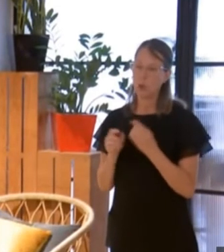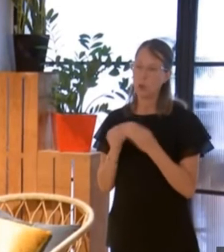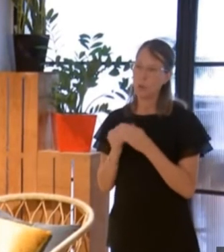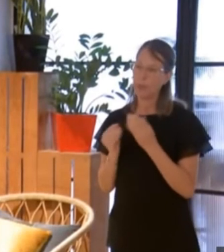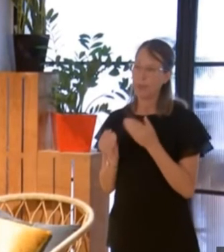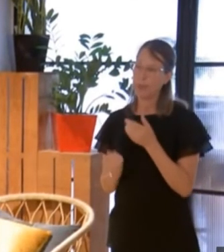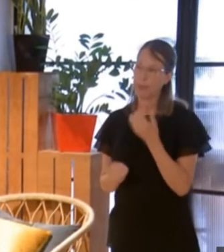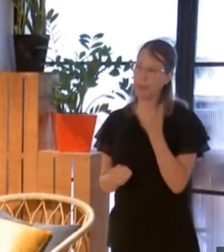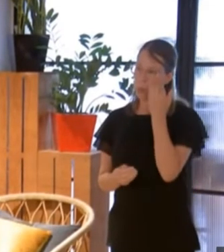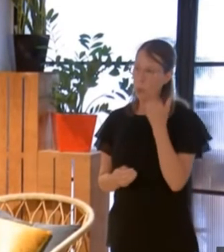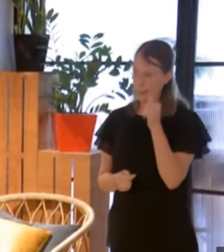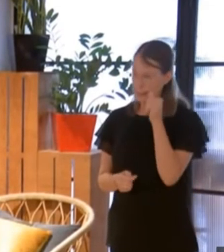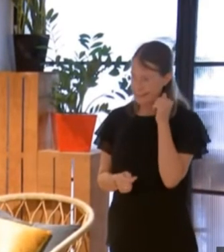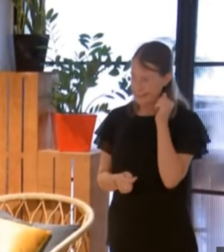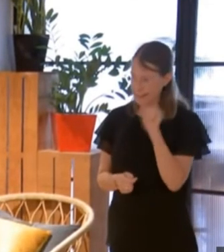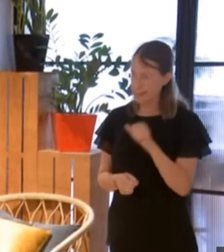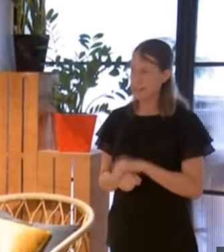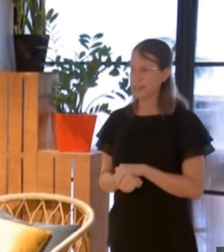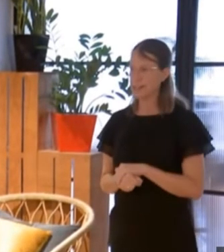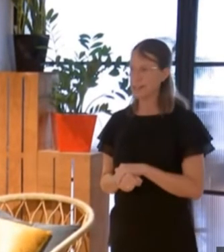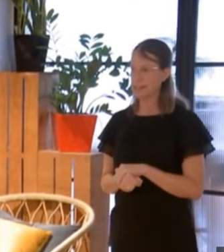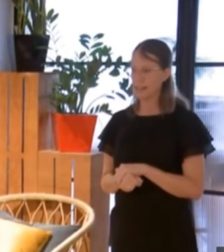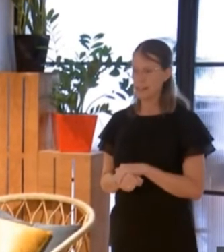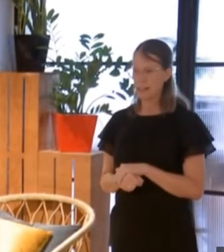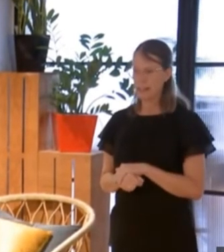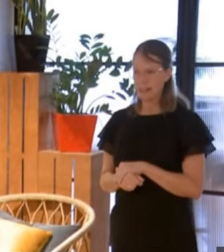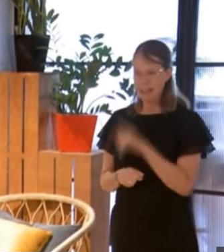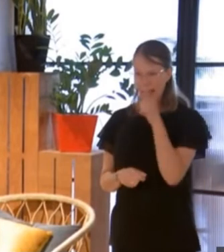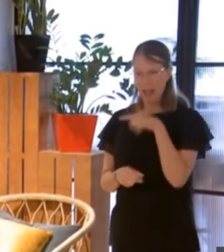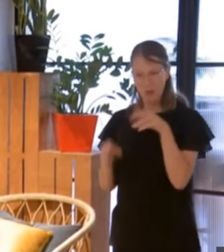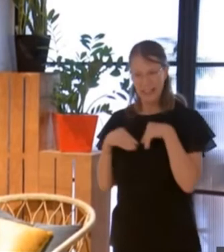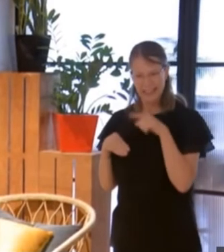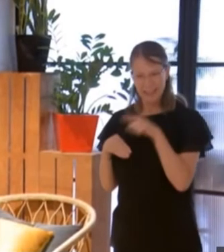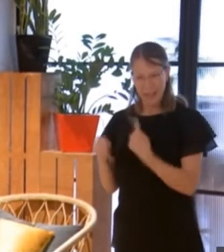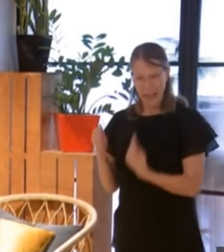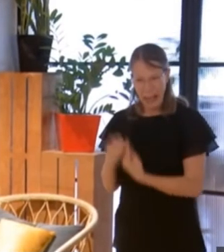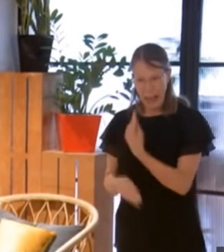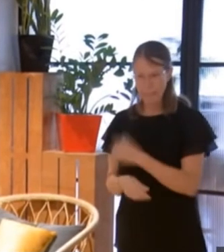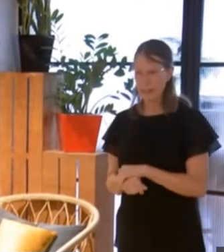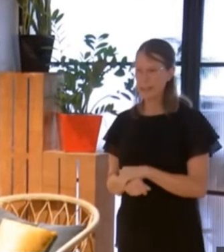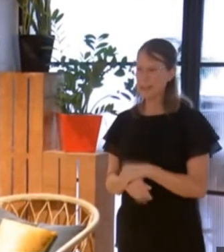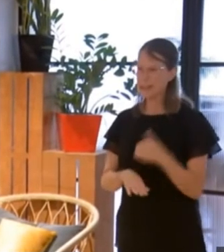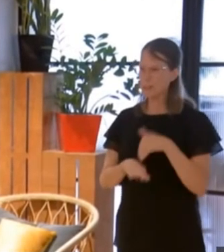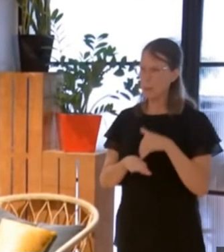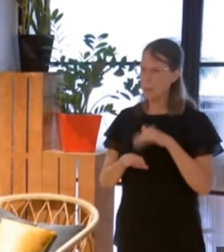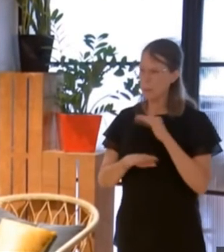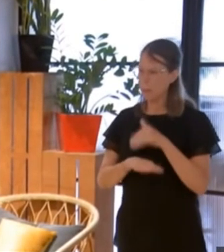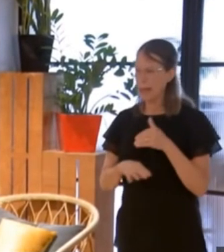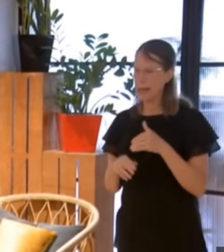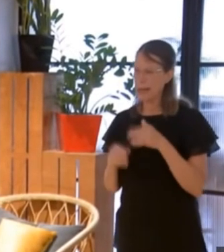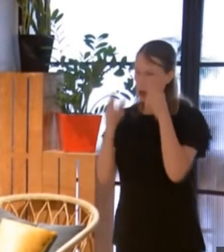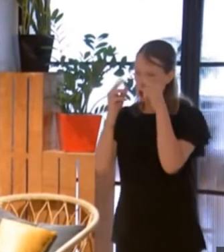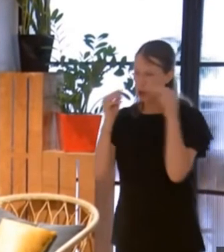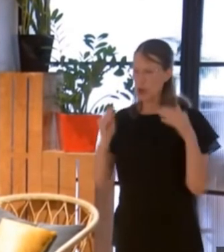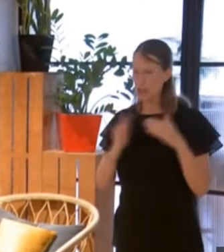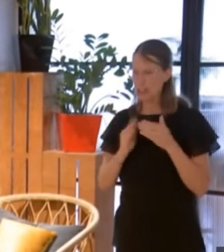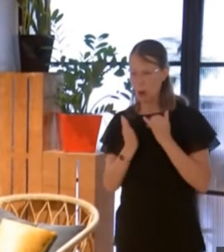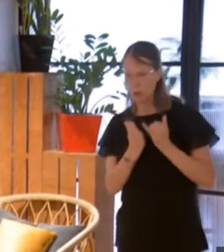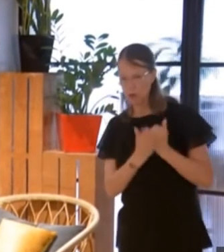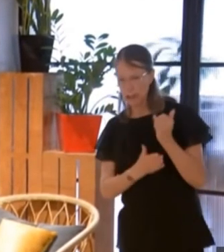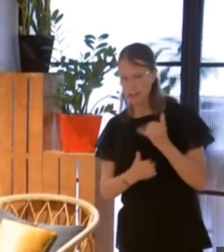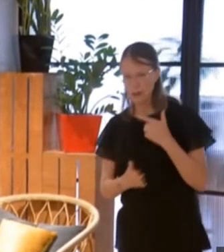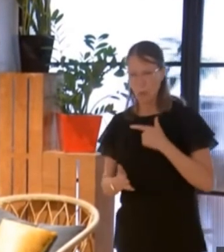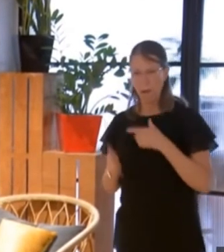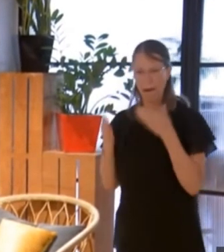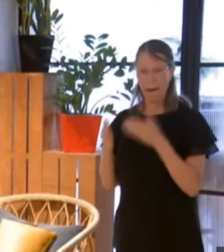it's certainly doing this thing. Is it acceptable for families to be treated like that? There's all this drama out nursing homes. Why is it happening in our hospitals? Well, it shouldn't have